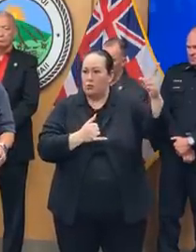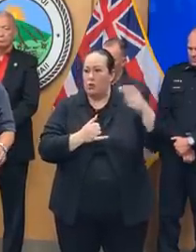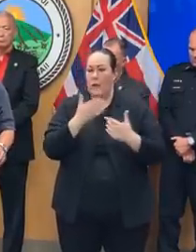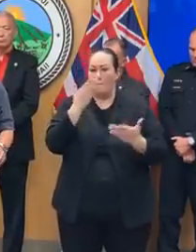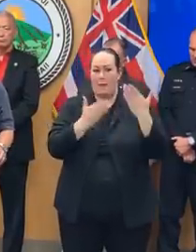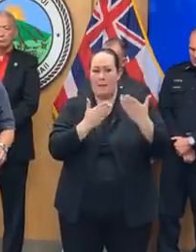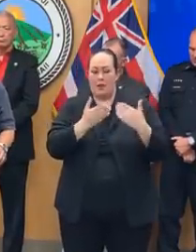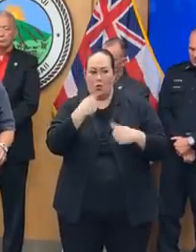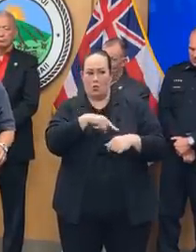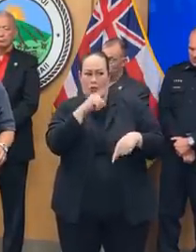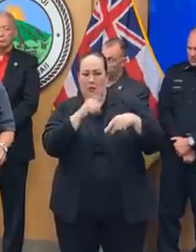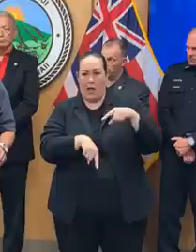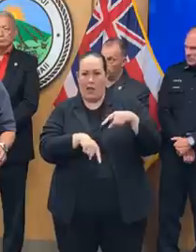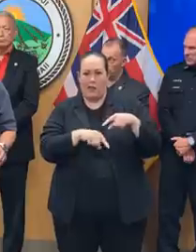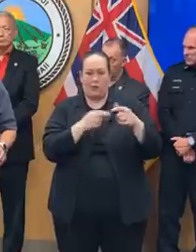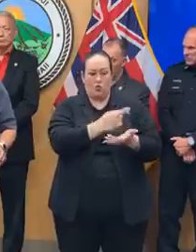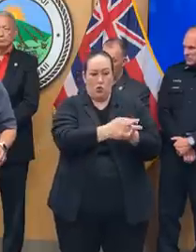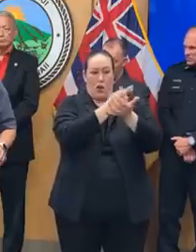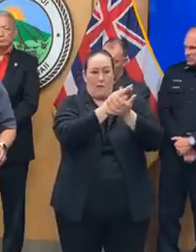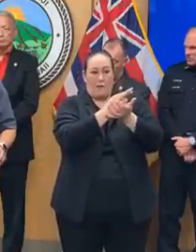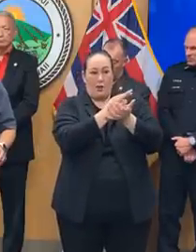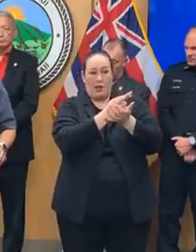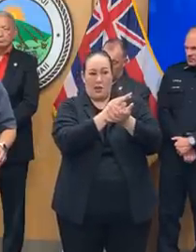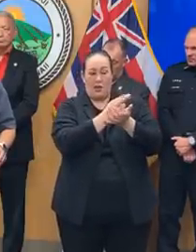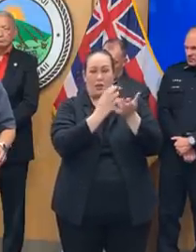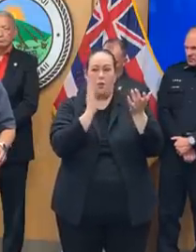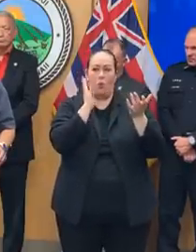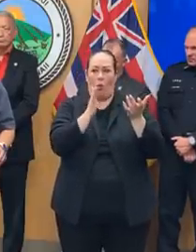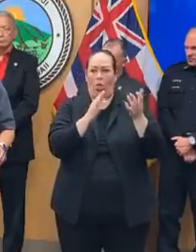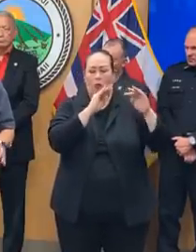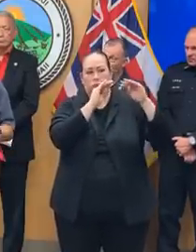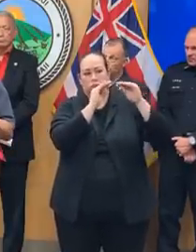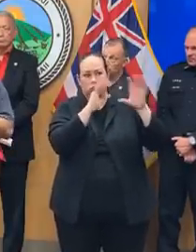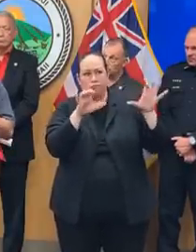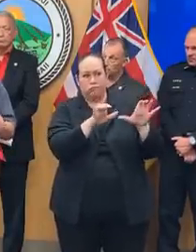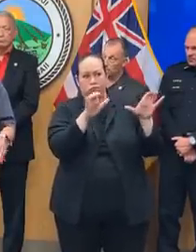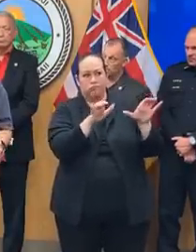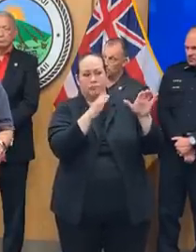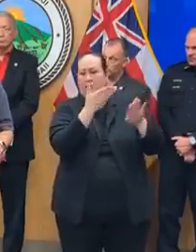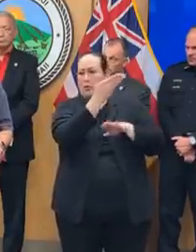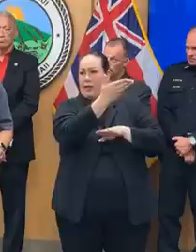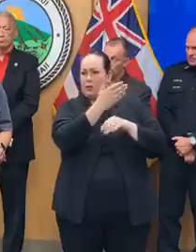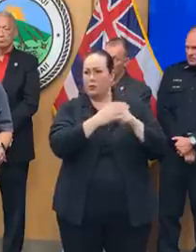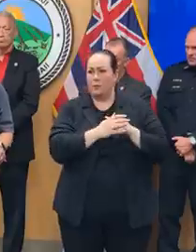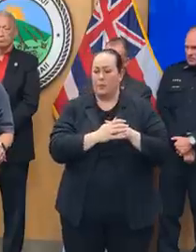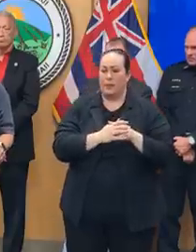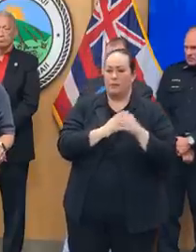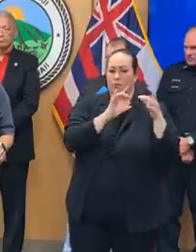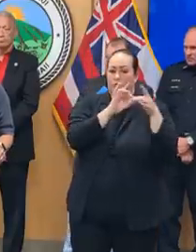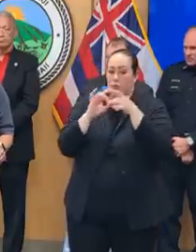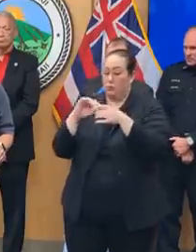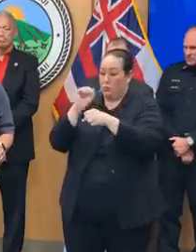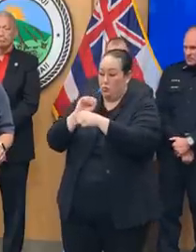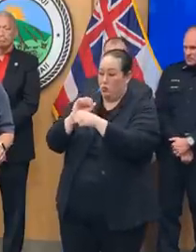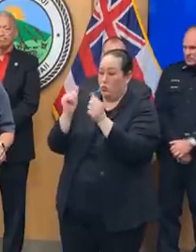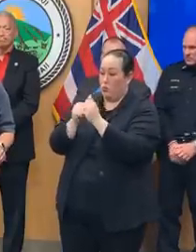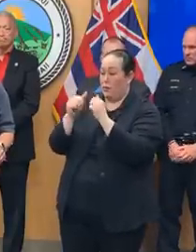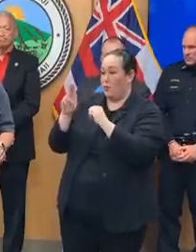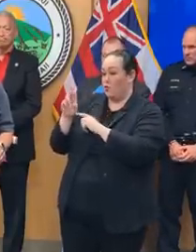might be able to begin recovery work there shortly. And of course, coordinating with the USAR activities